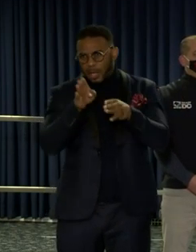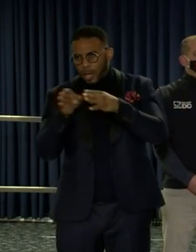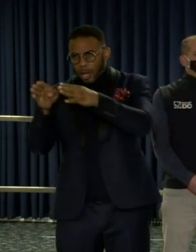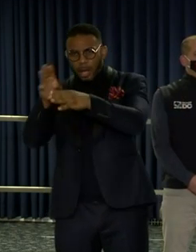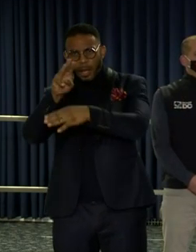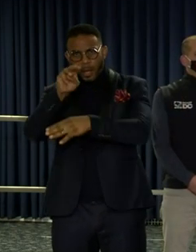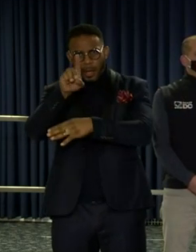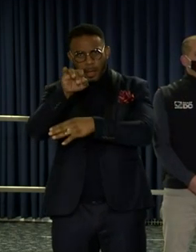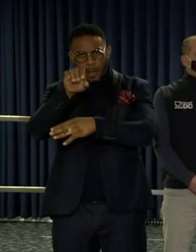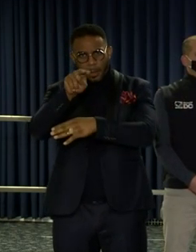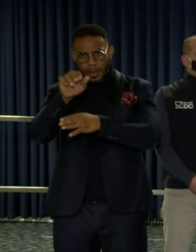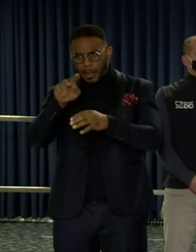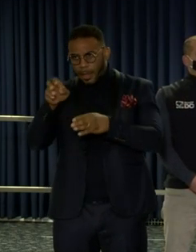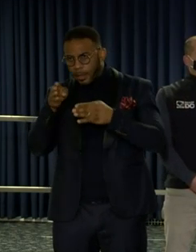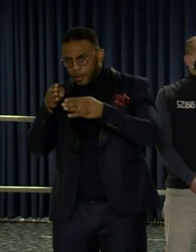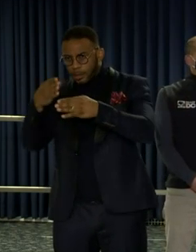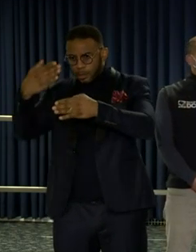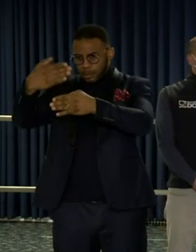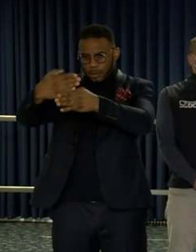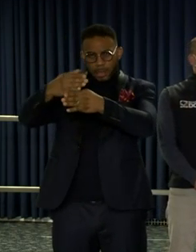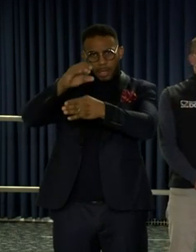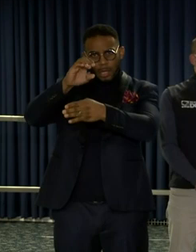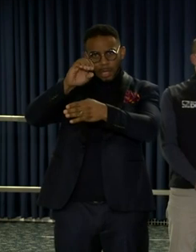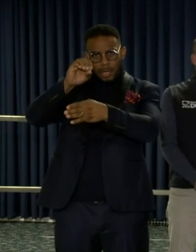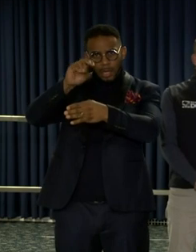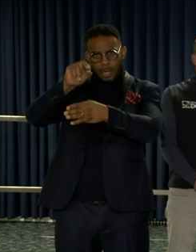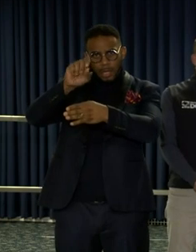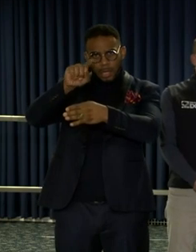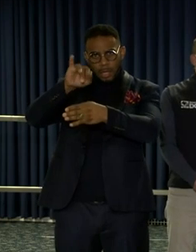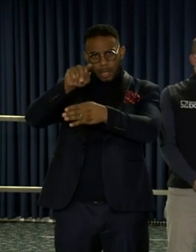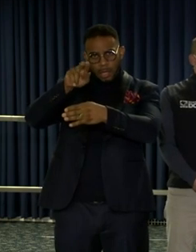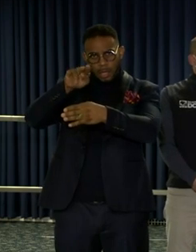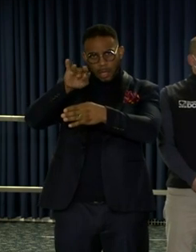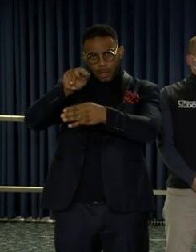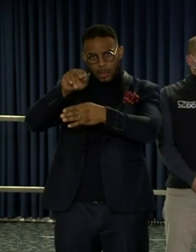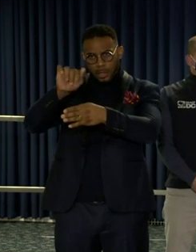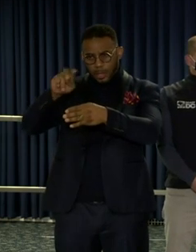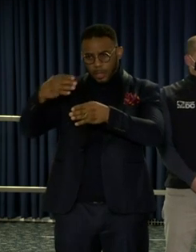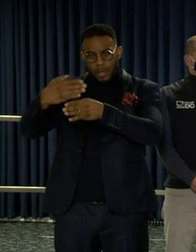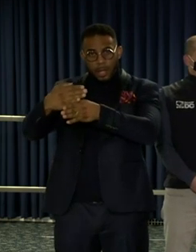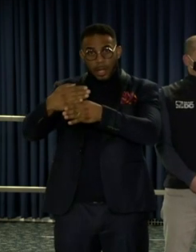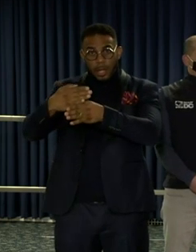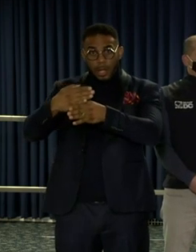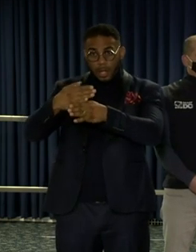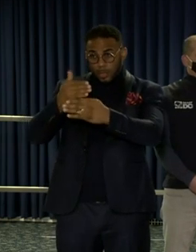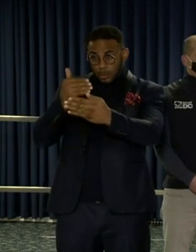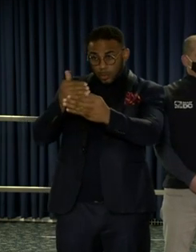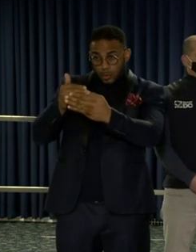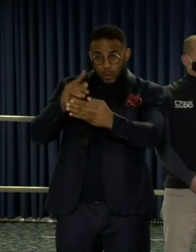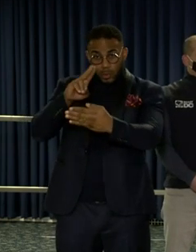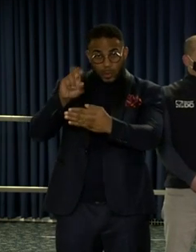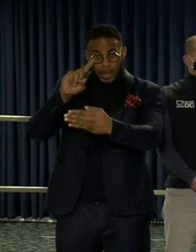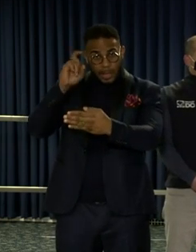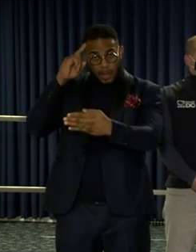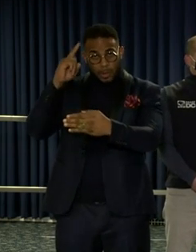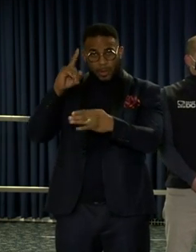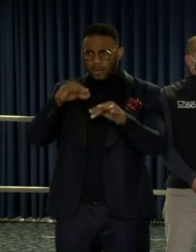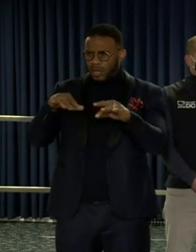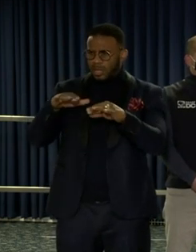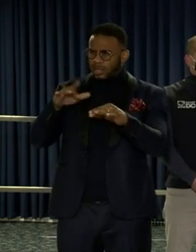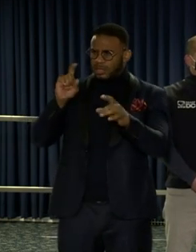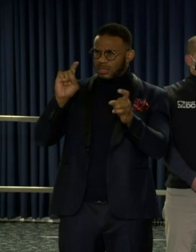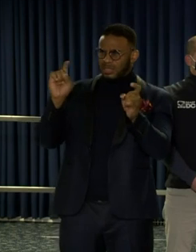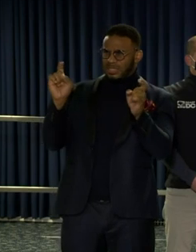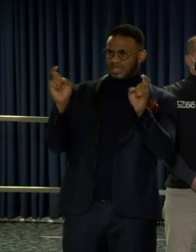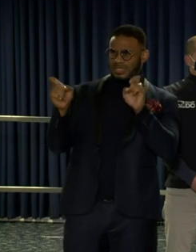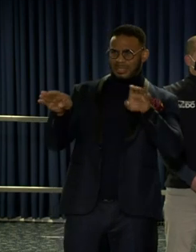Avenue Northwest and Constitution Avenue Northwest. As the demonstrators approached the United States Capitol grounds, there was a noticeable change